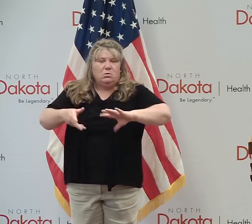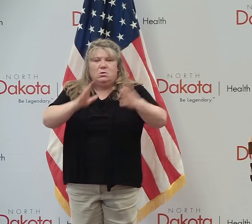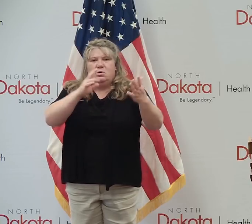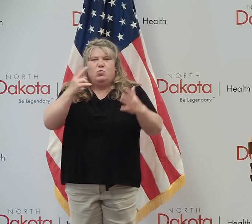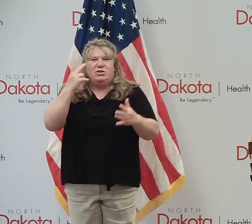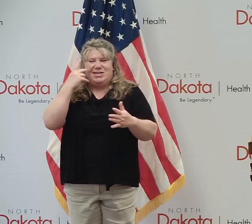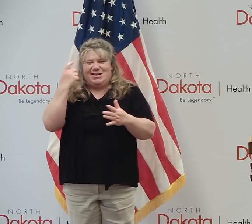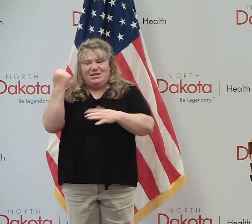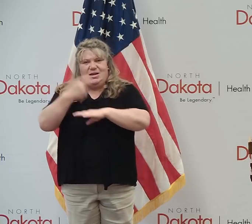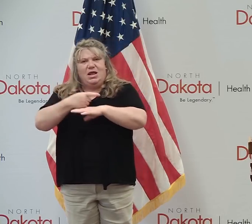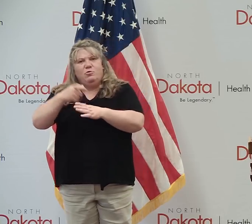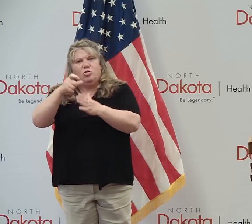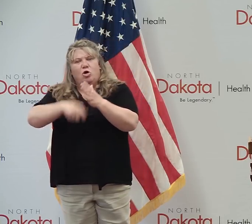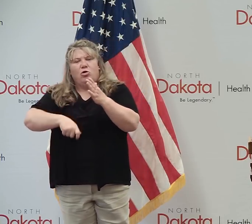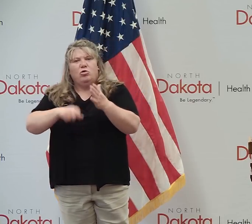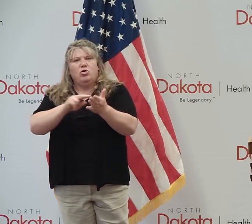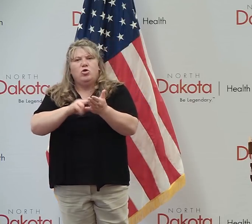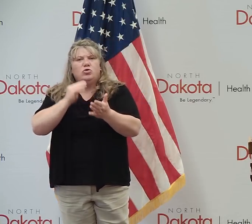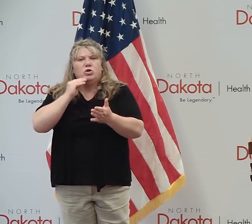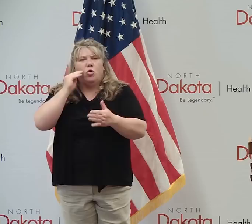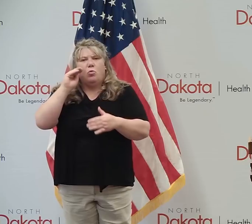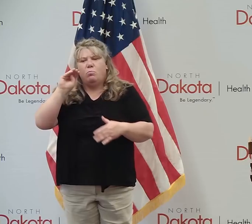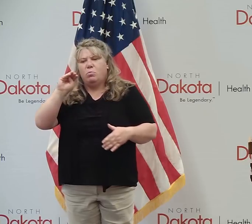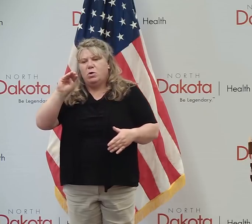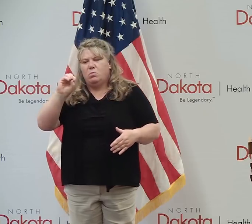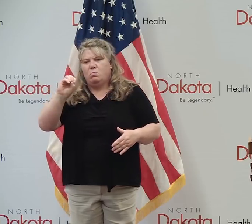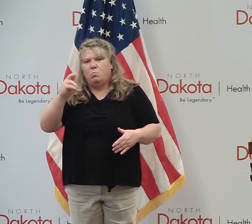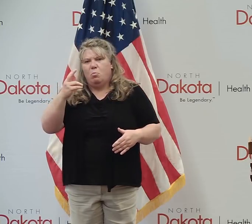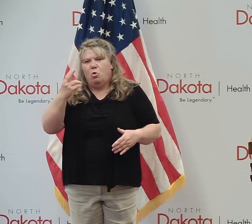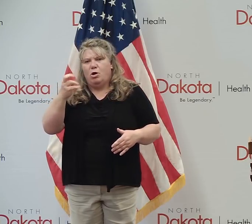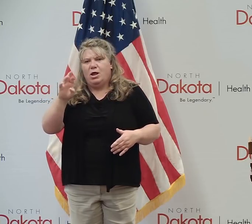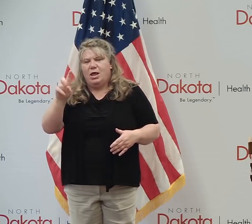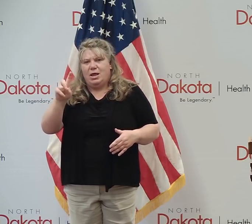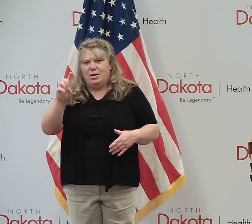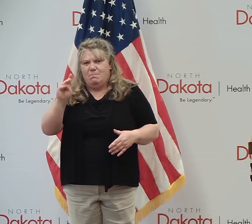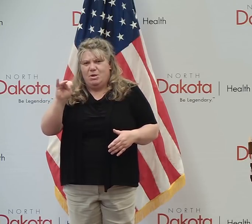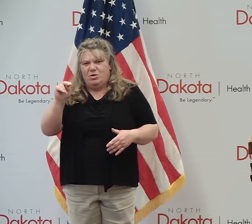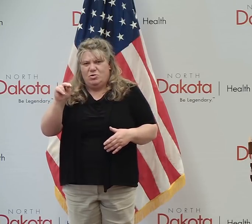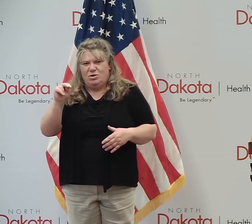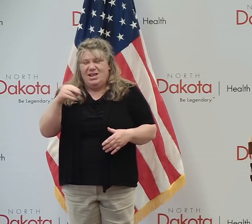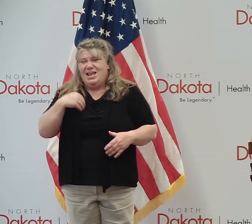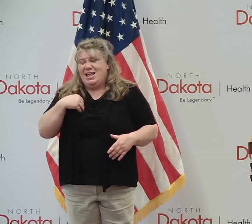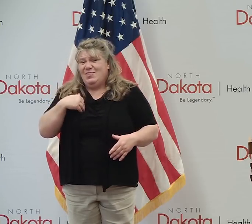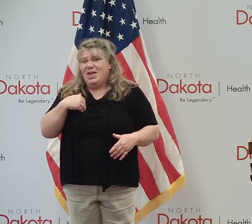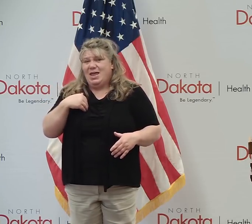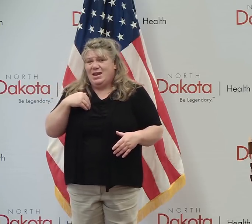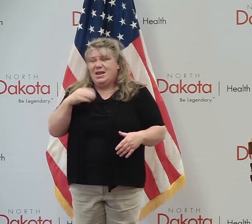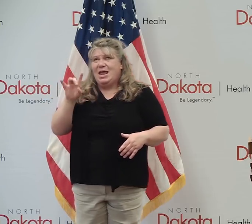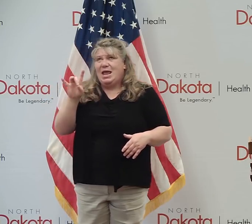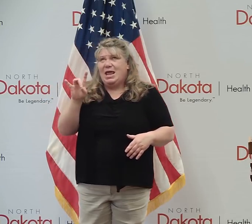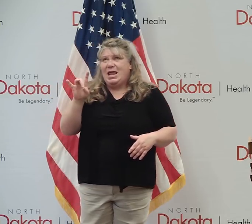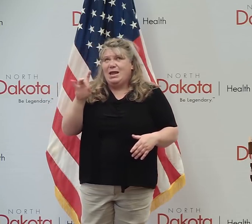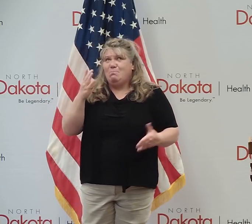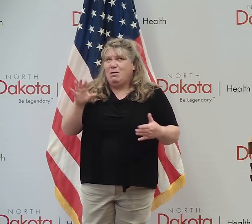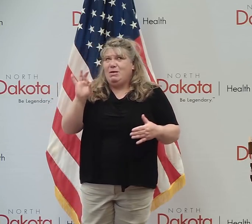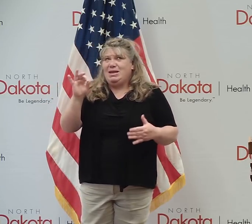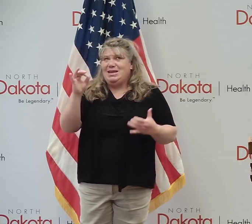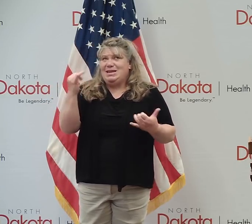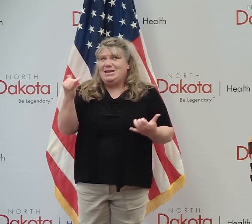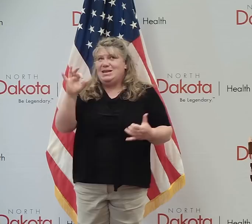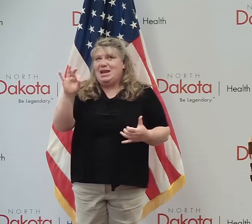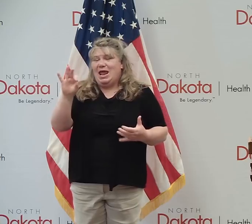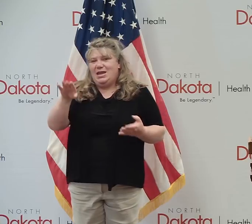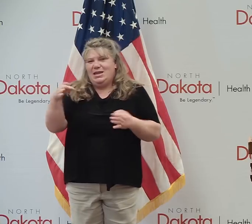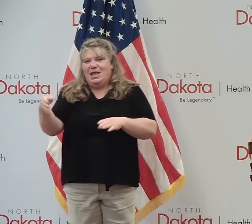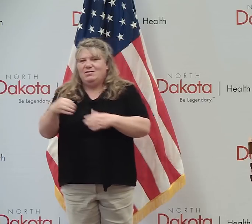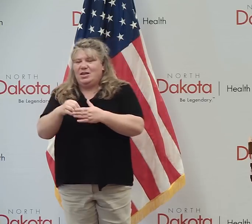article out today about a nursing home in Moorhead where they had ended up with eight, maybe now 9 deaths in a single